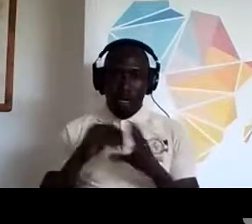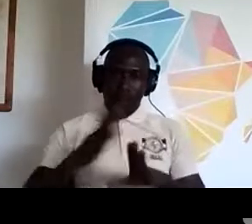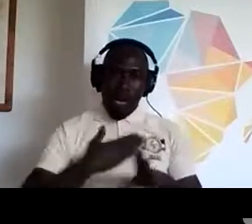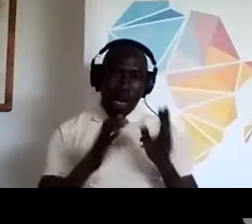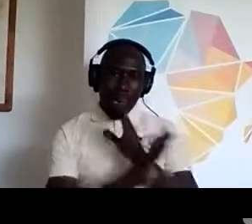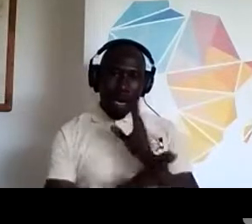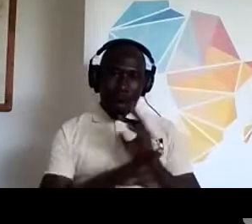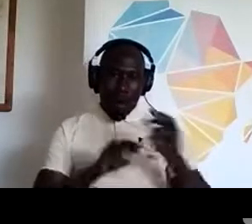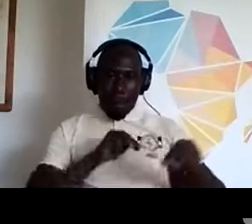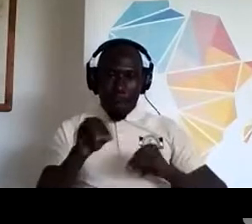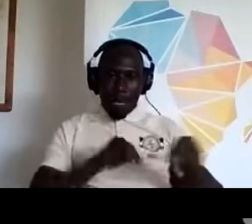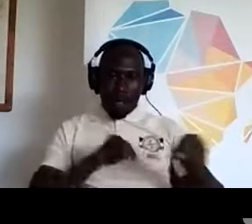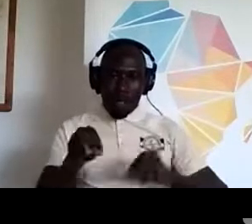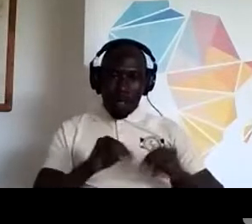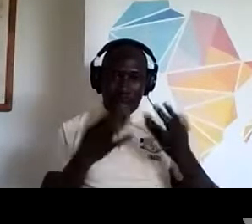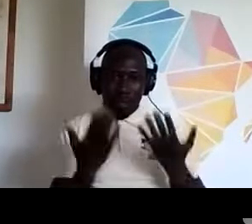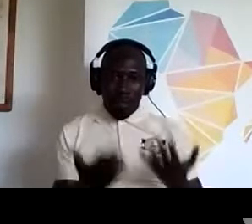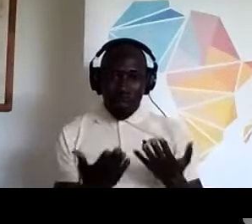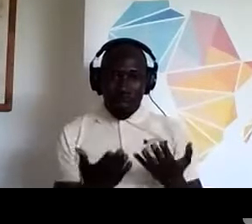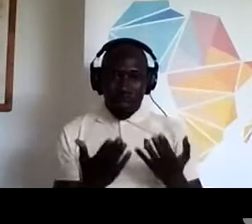the